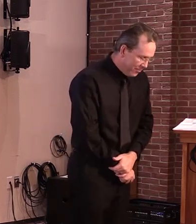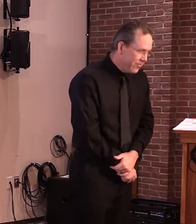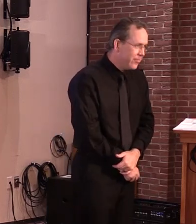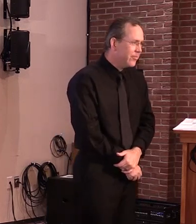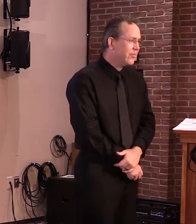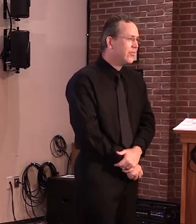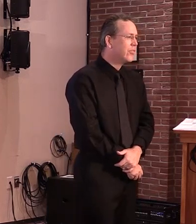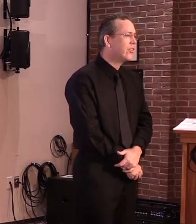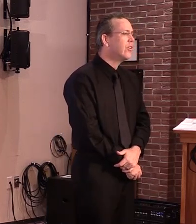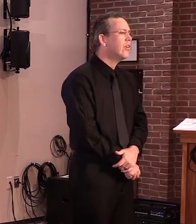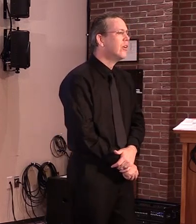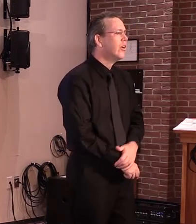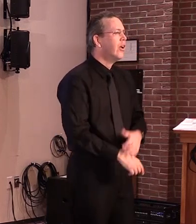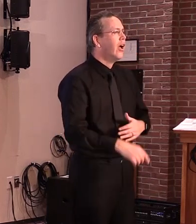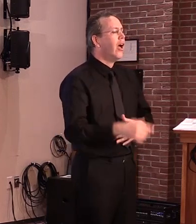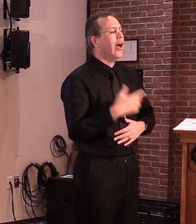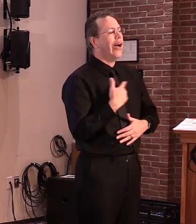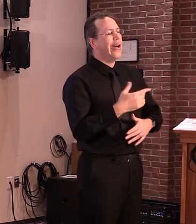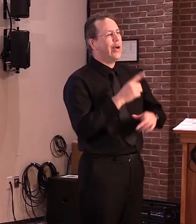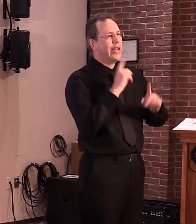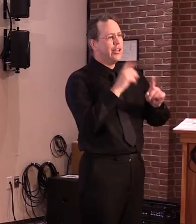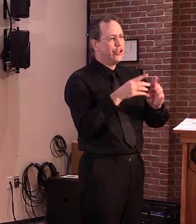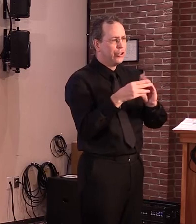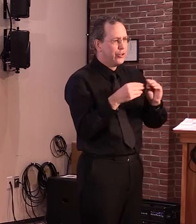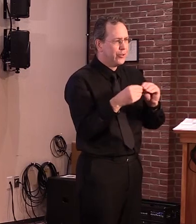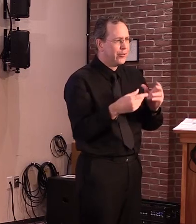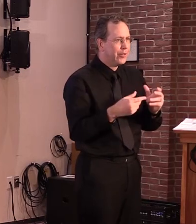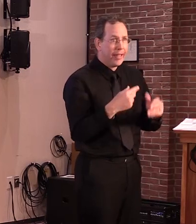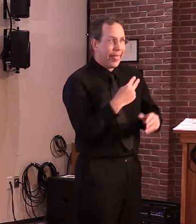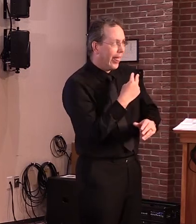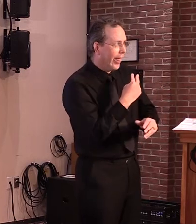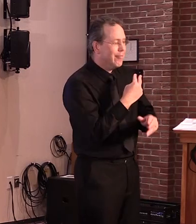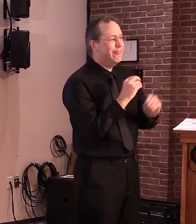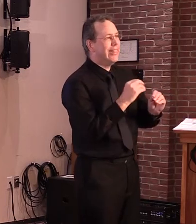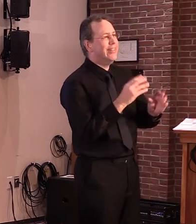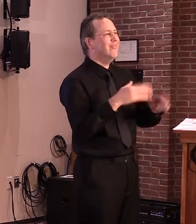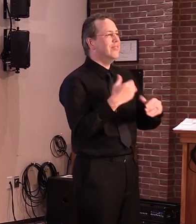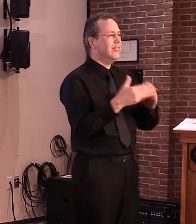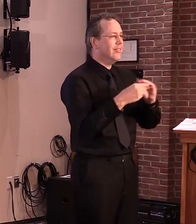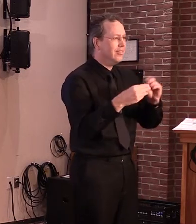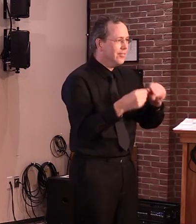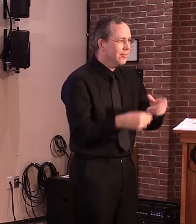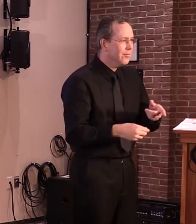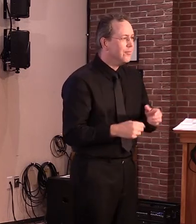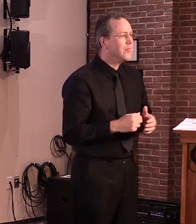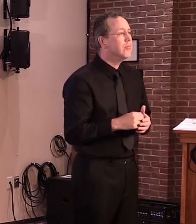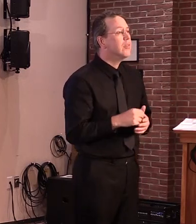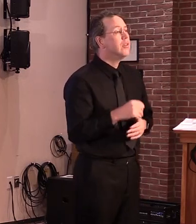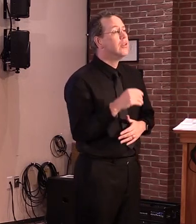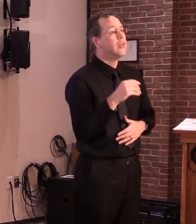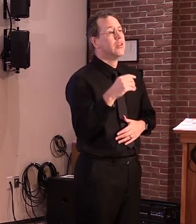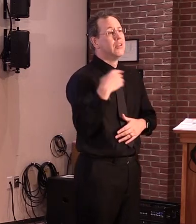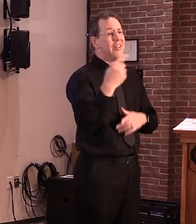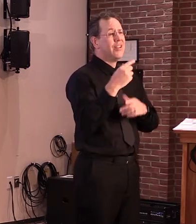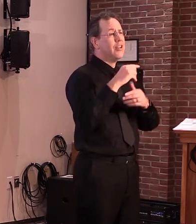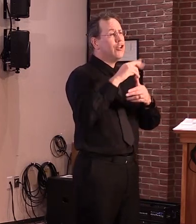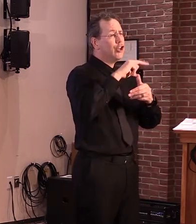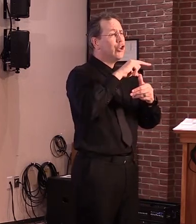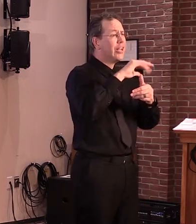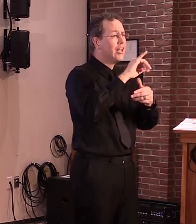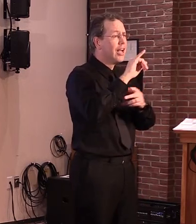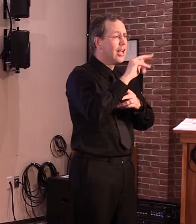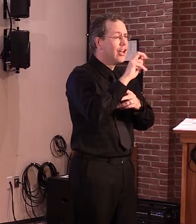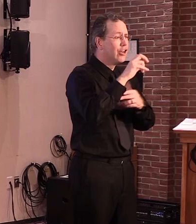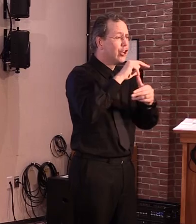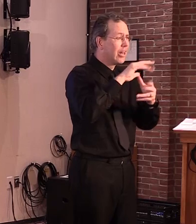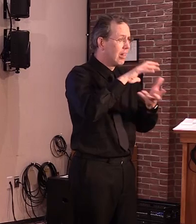middle. But I think you bring up a great point. After Irene, we learned many different things about that that emergency. And